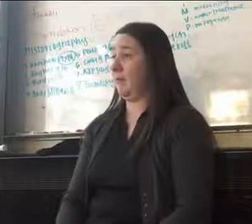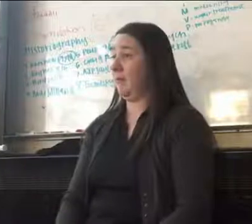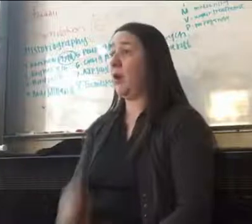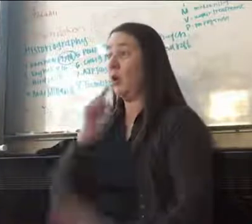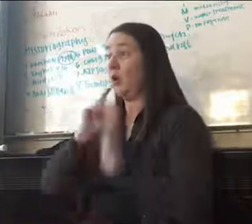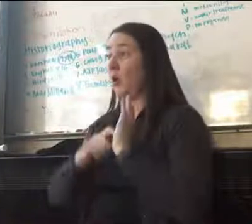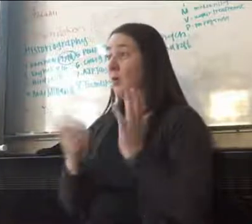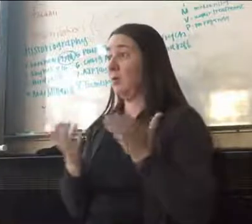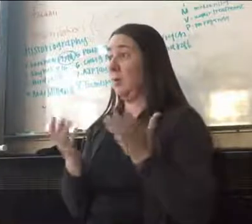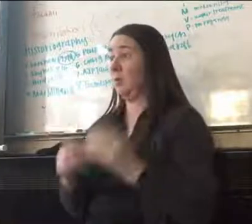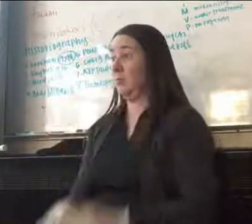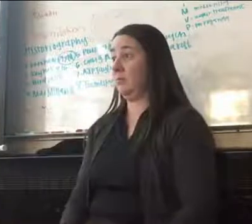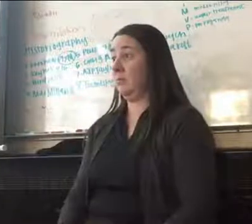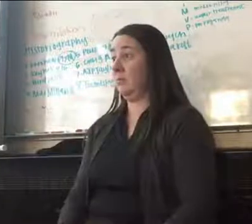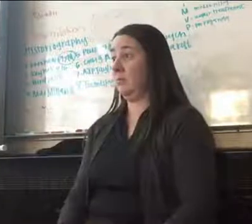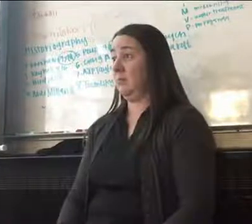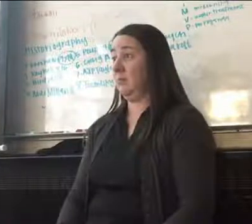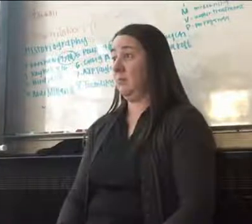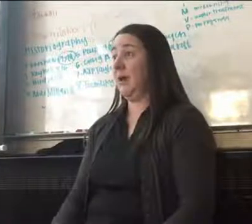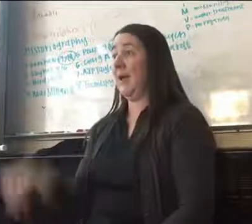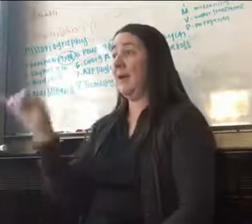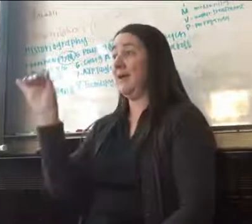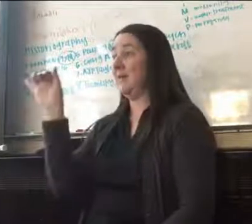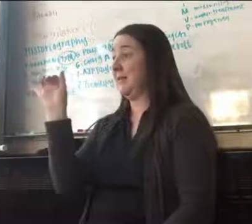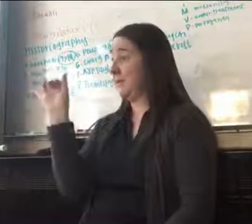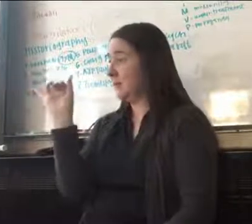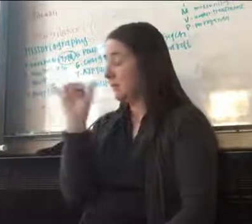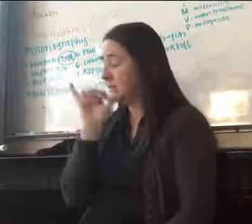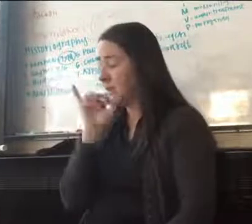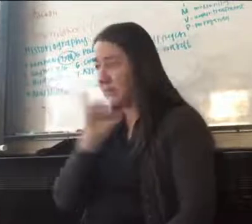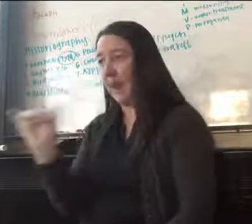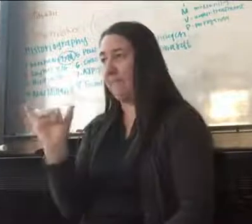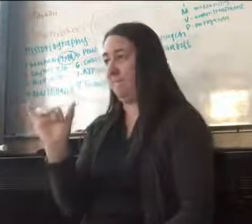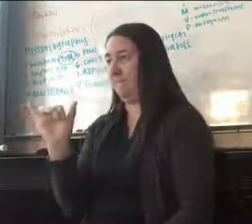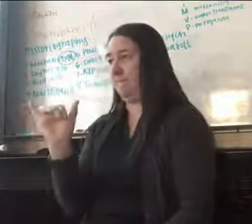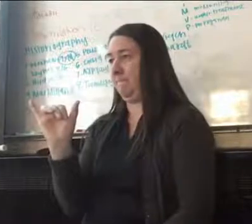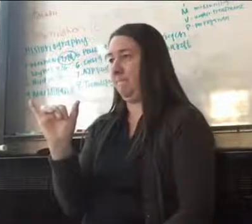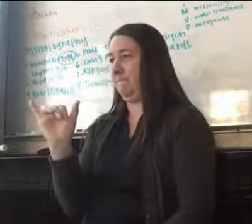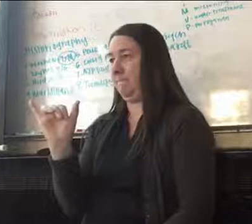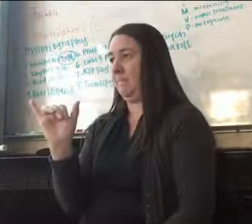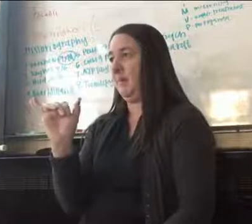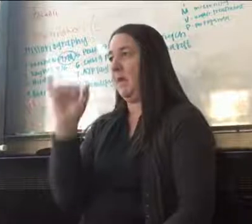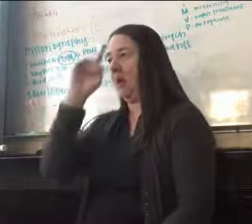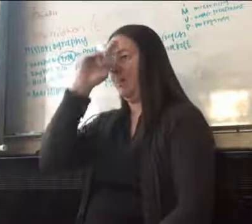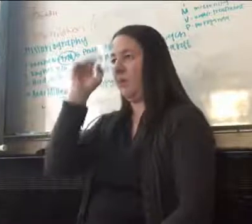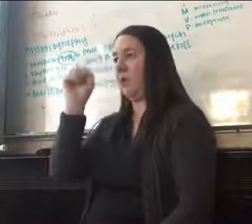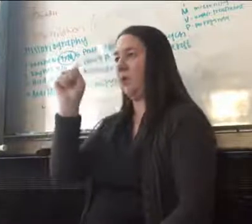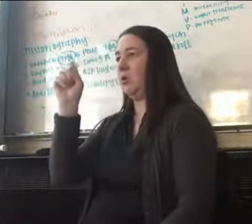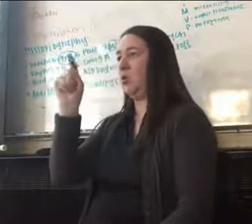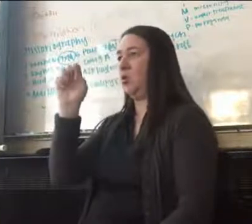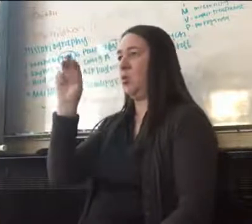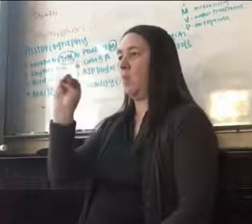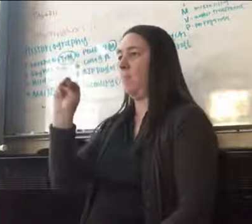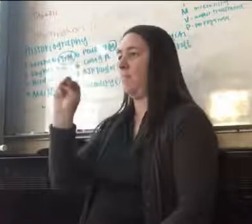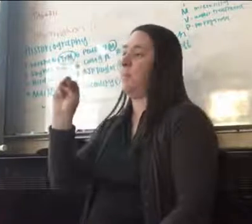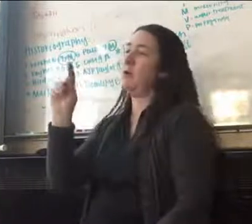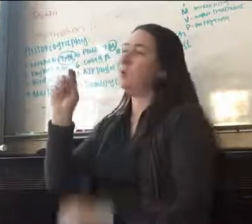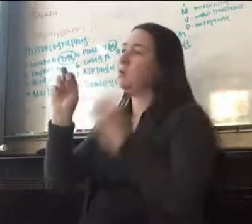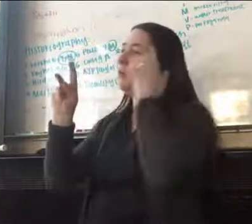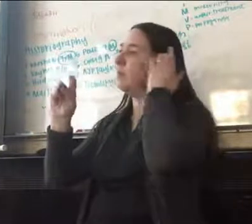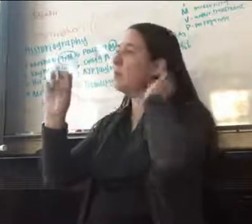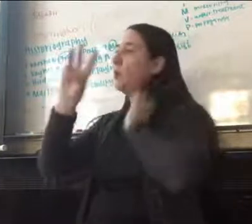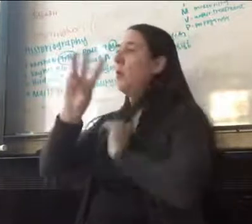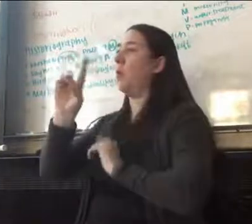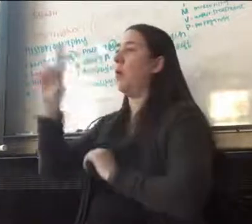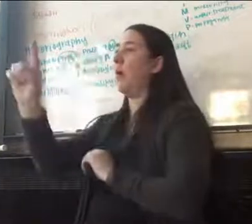What are you noticing? They're the exact same. And the reason why is because the stormtroopers in World War I were